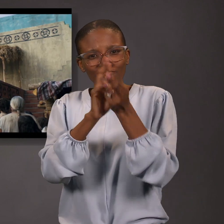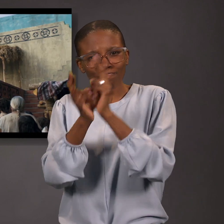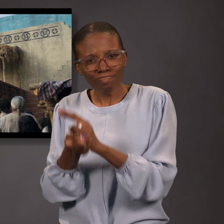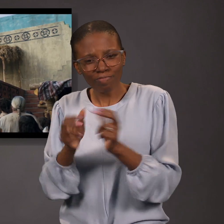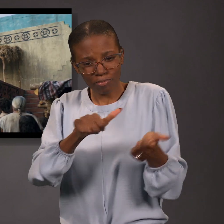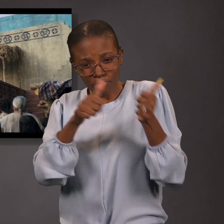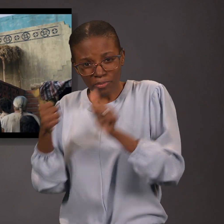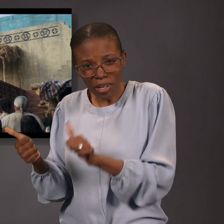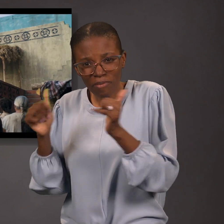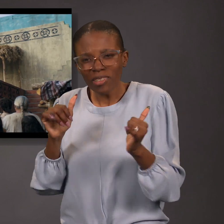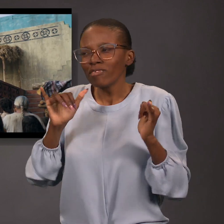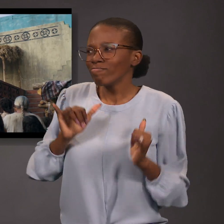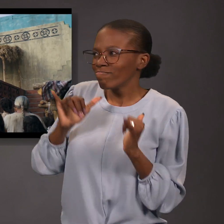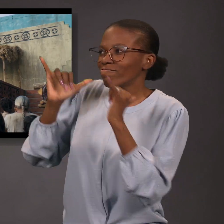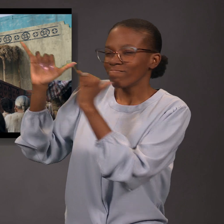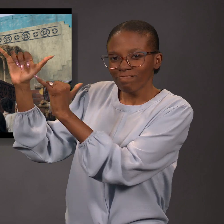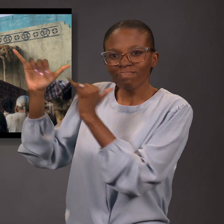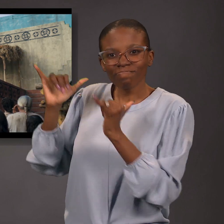repent,